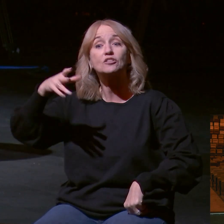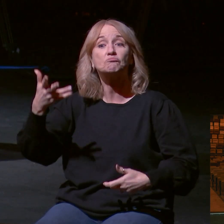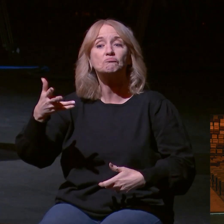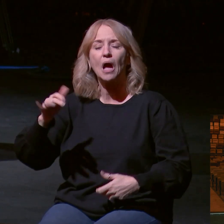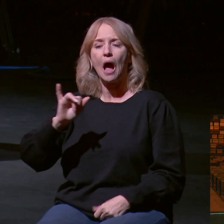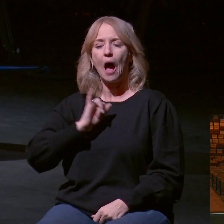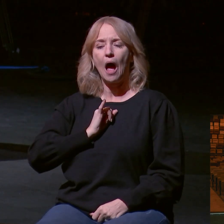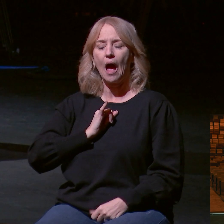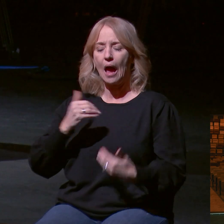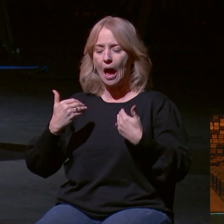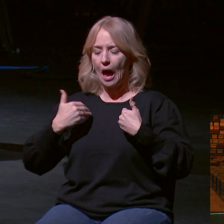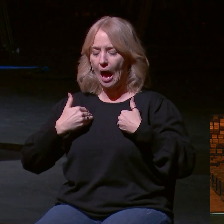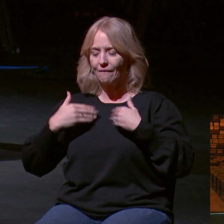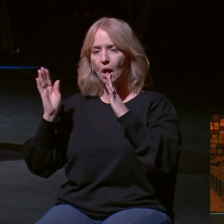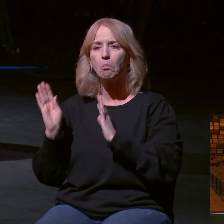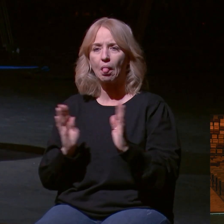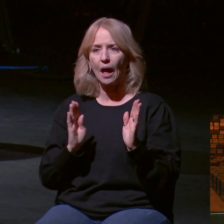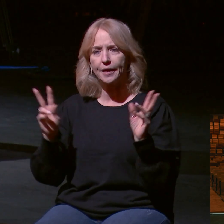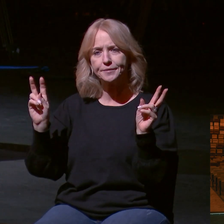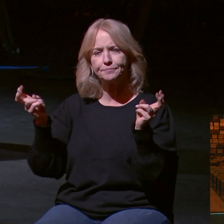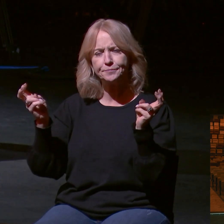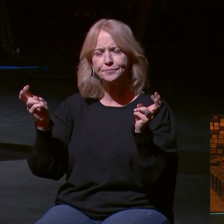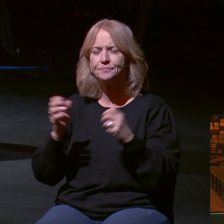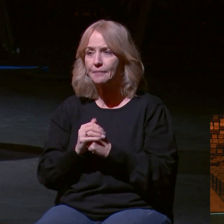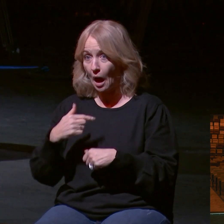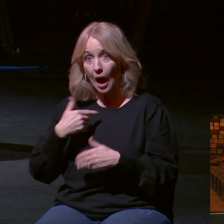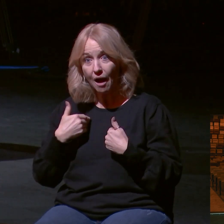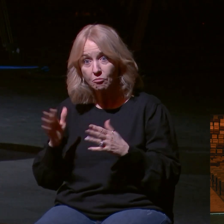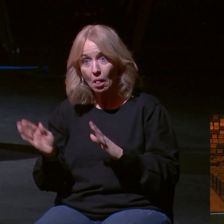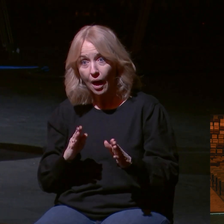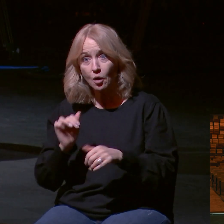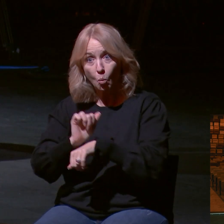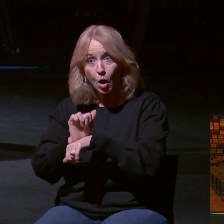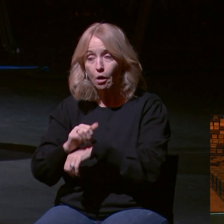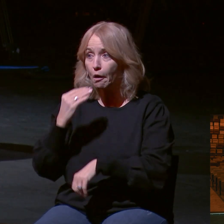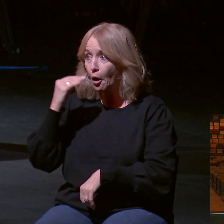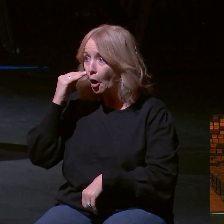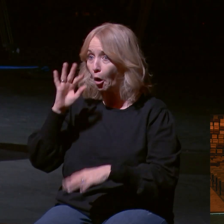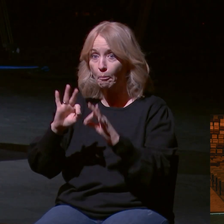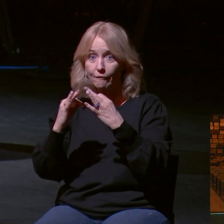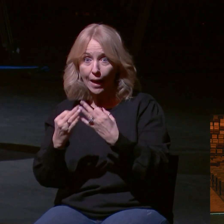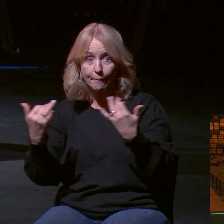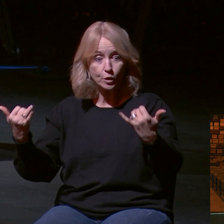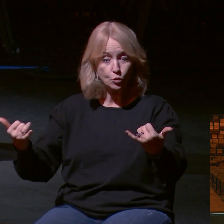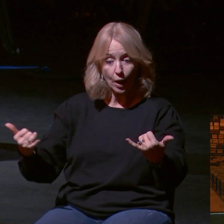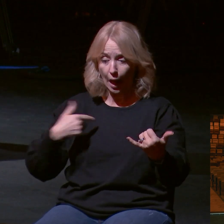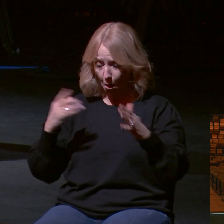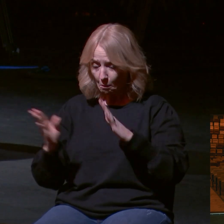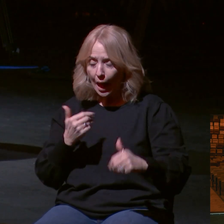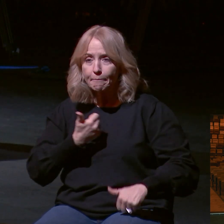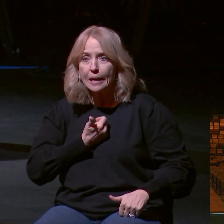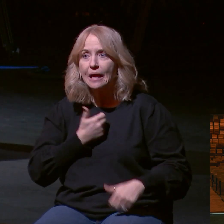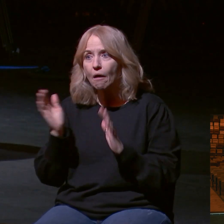I have plans for the year, I have plans at work, I have plans at home, I have plans for my family, I have plans for myself. It's probably safe